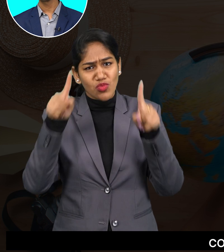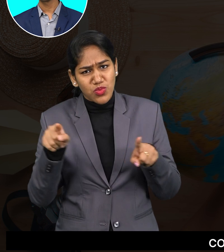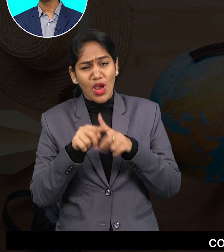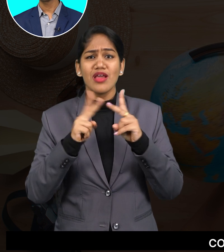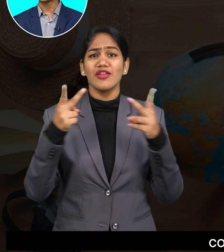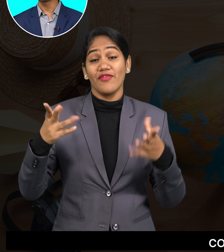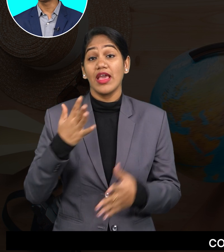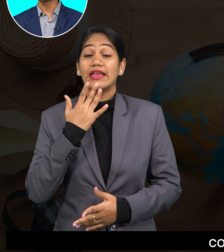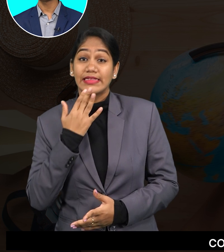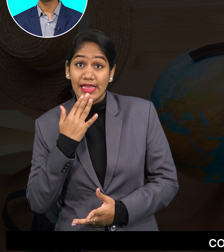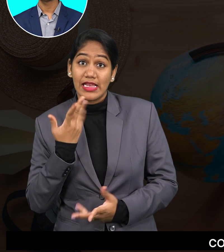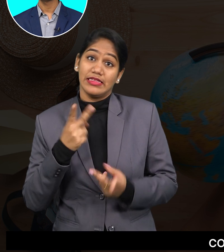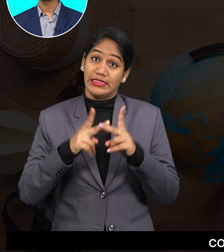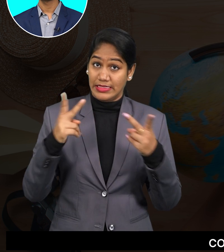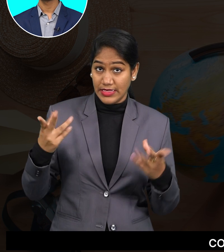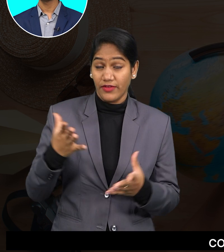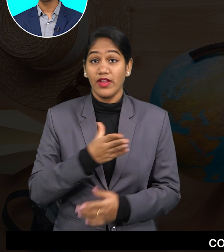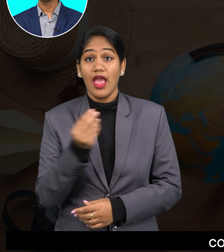colors, and uses.